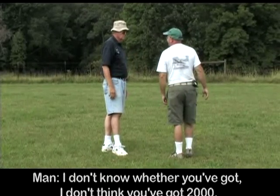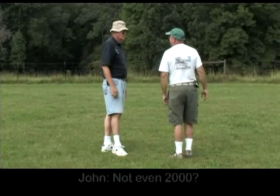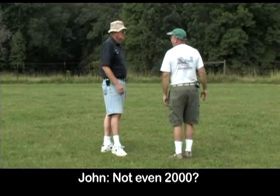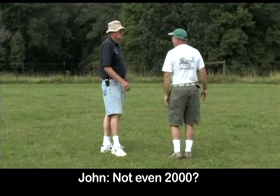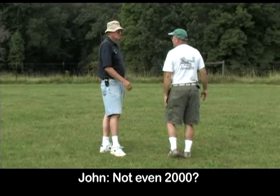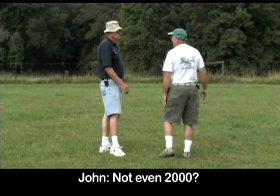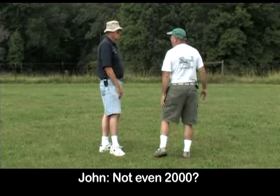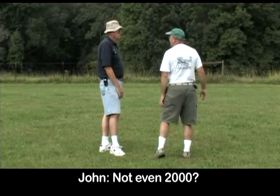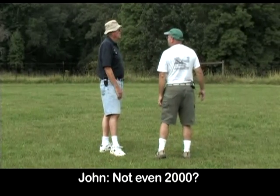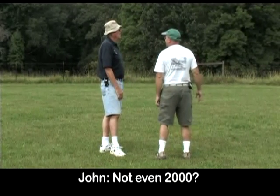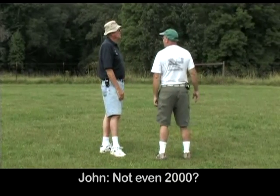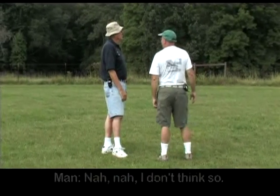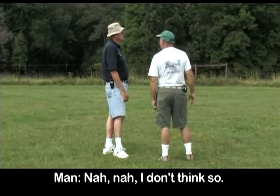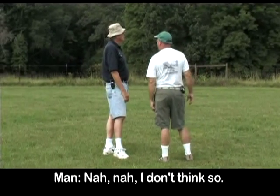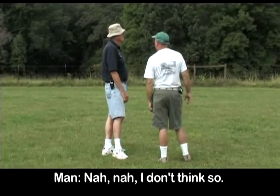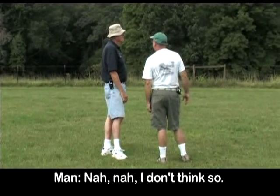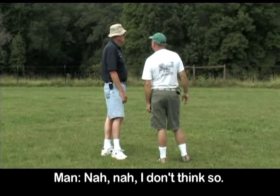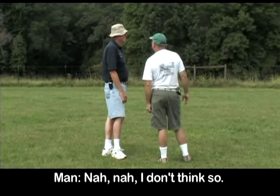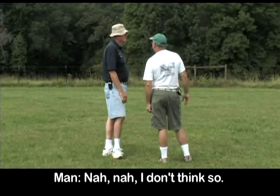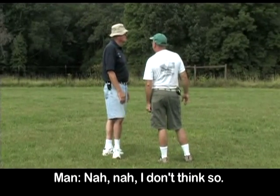Not even 2,000.